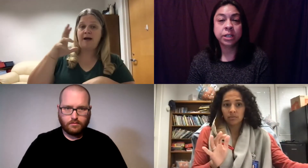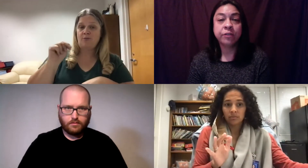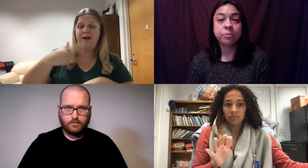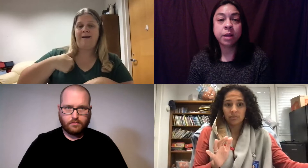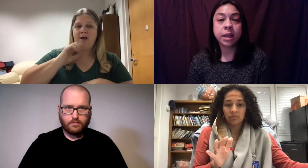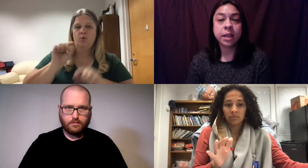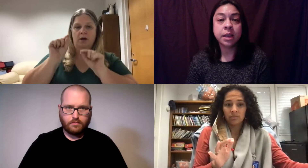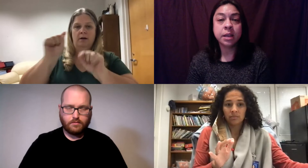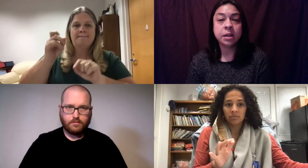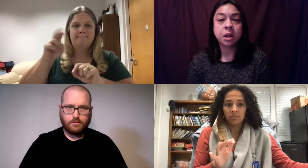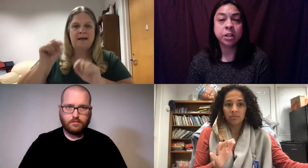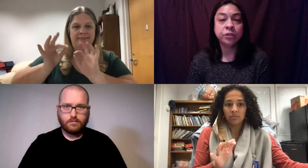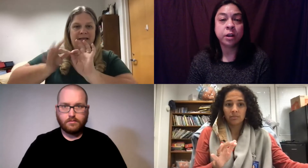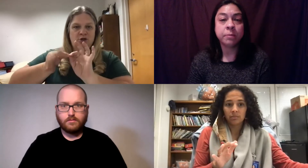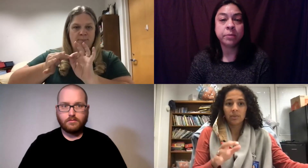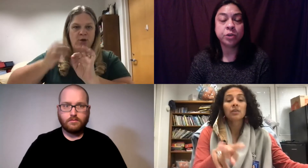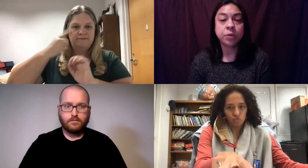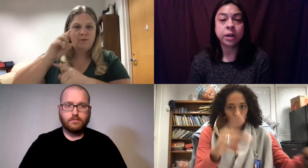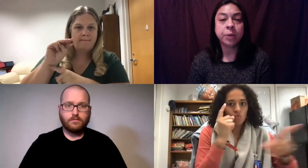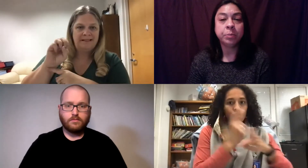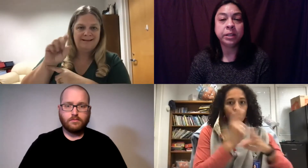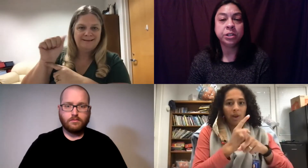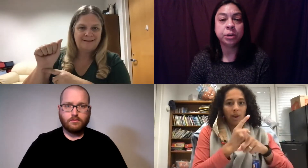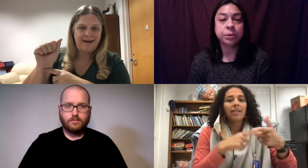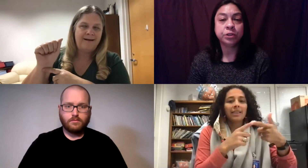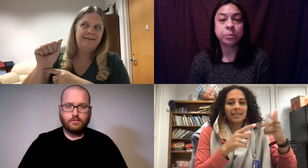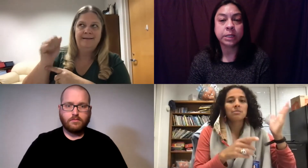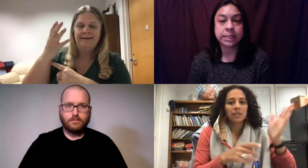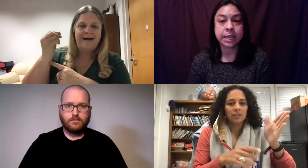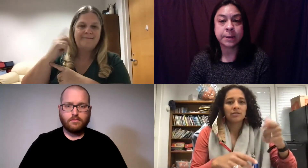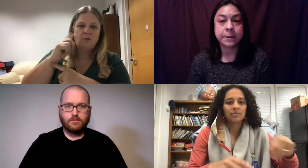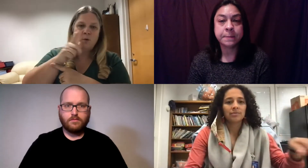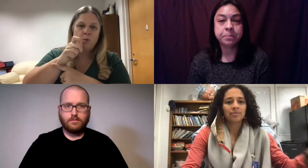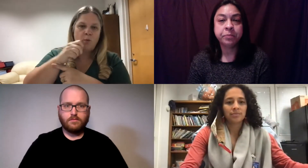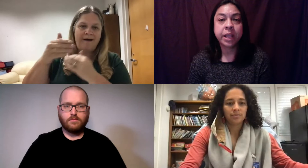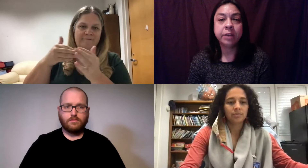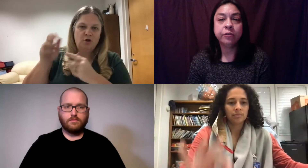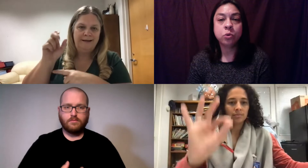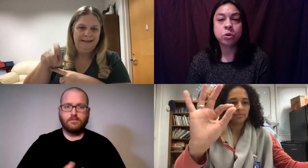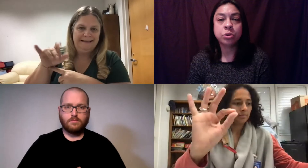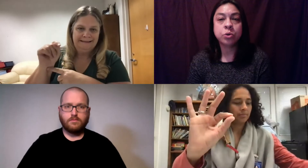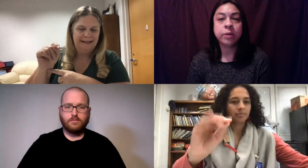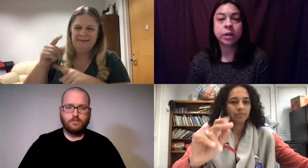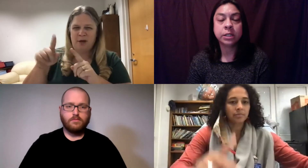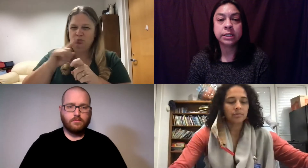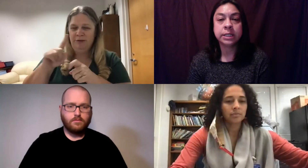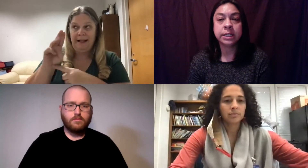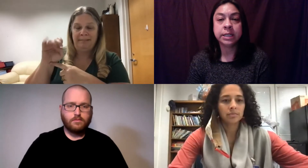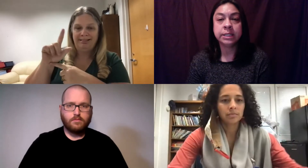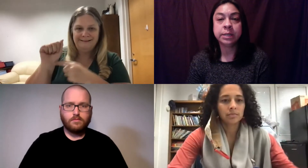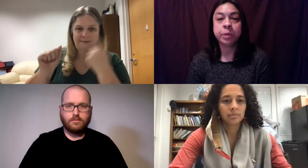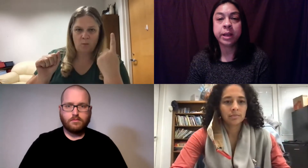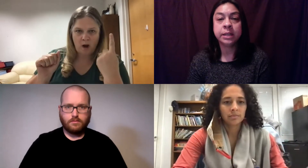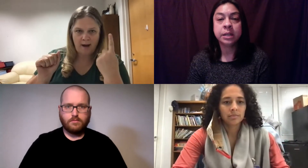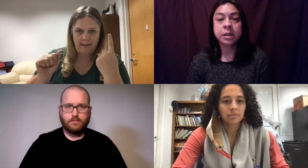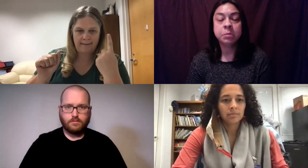Trish saying, for my knowledge from the dry run, I would pin the interpreters for Melissa and for whoever else it needs